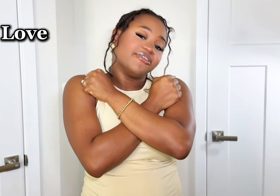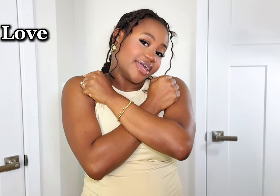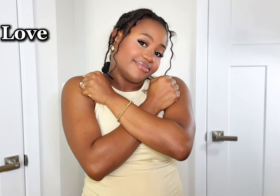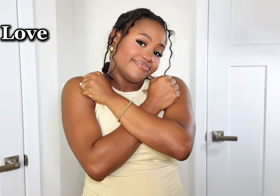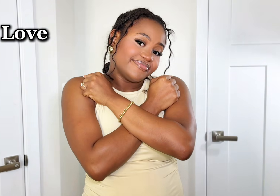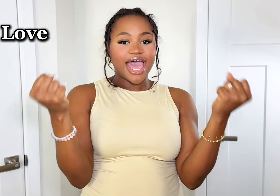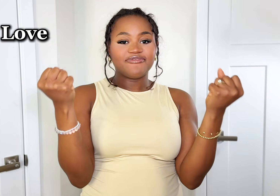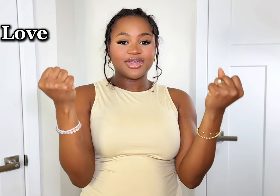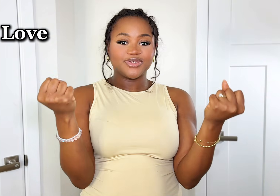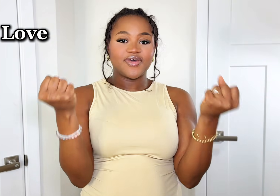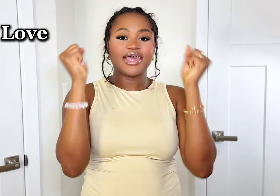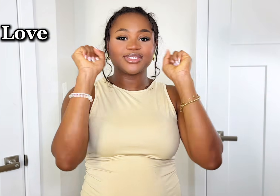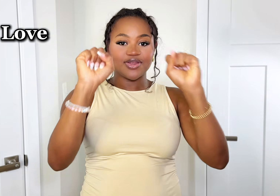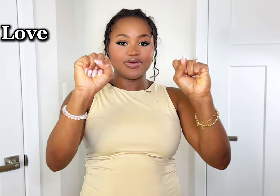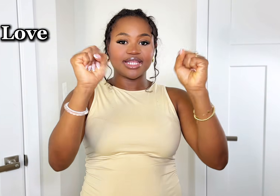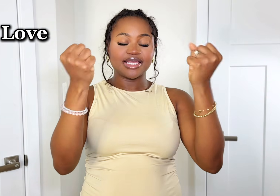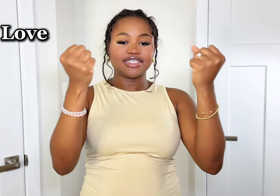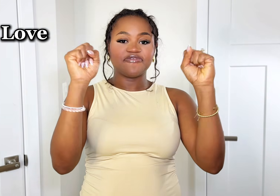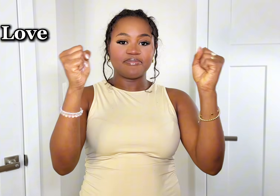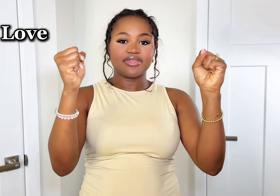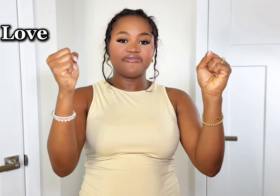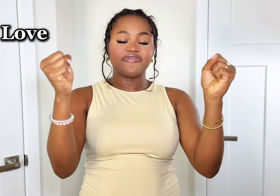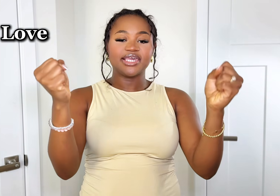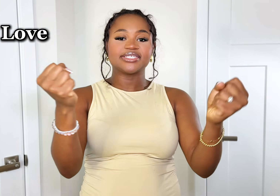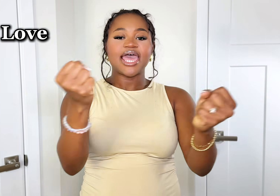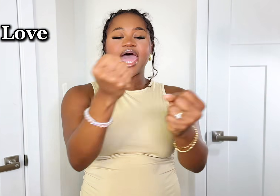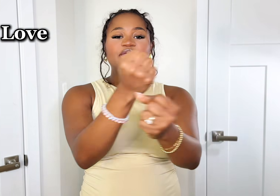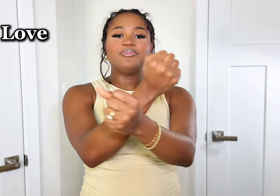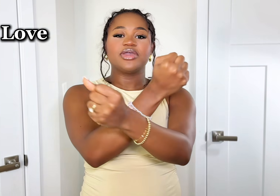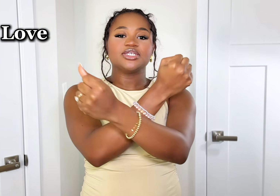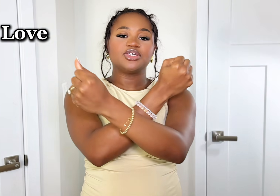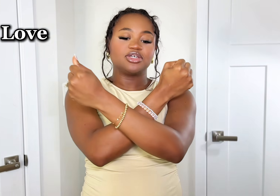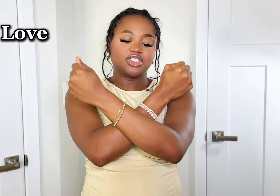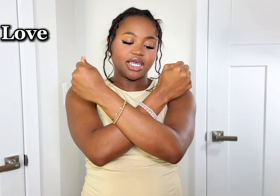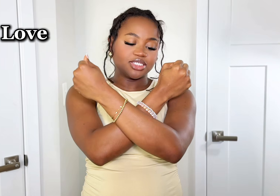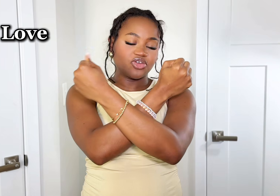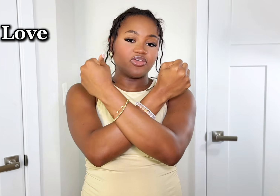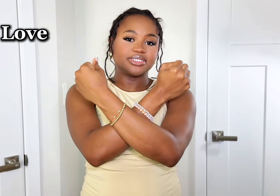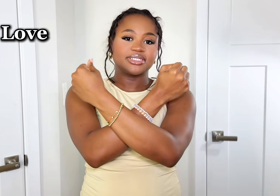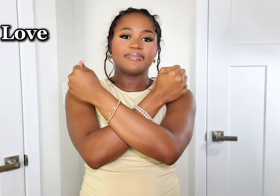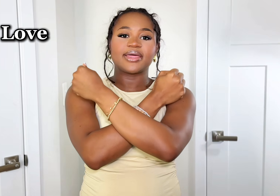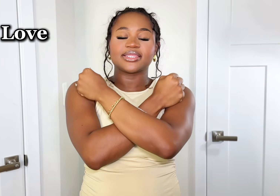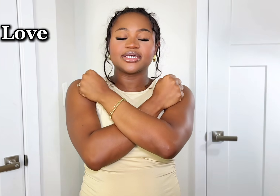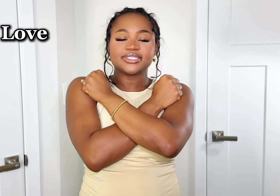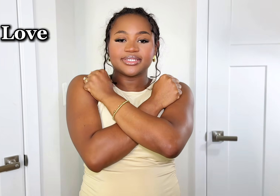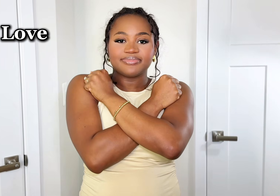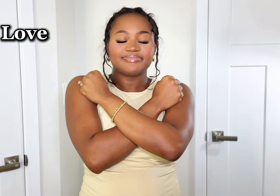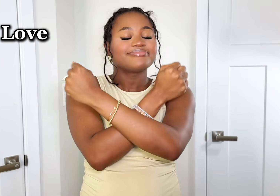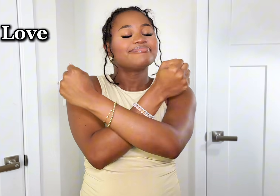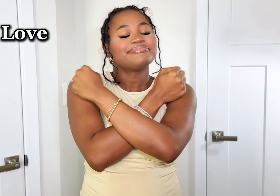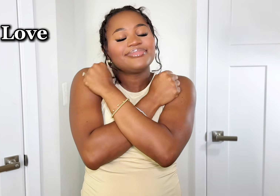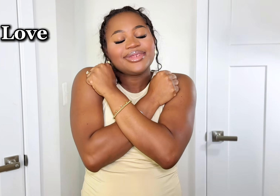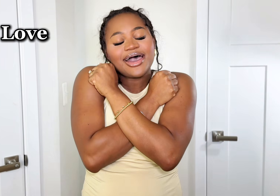loving. You have your two hands closed like this, forming the face, and you bring it to your chest, crossing them like this.